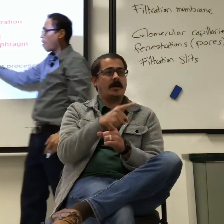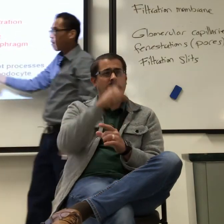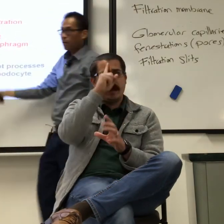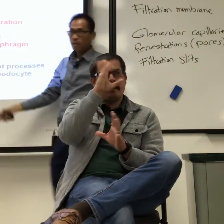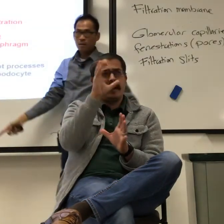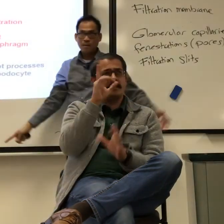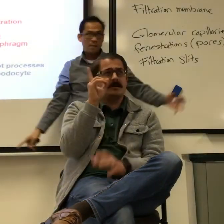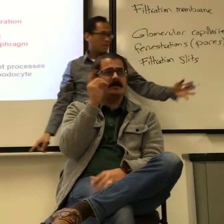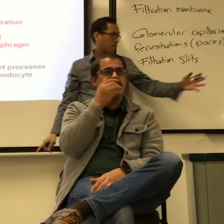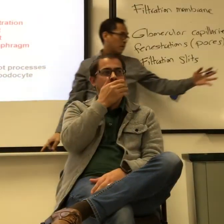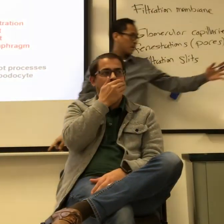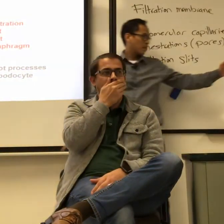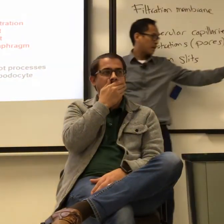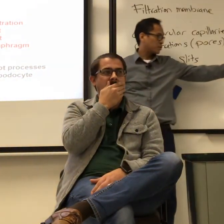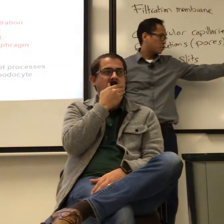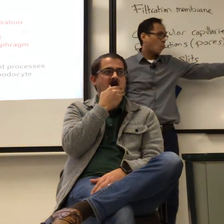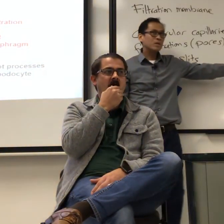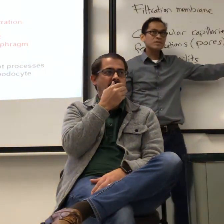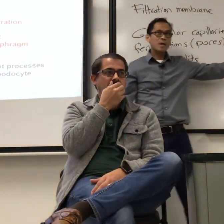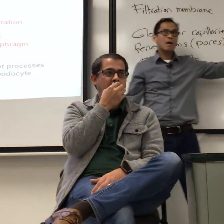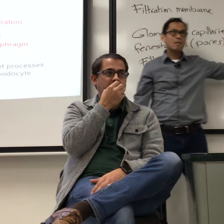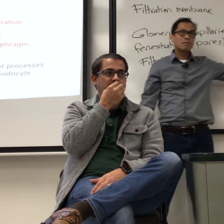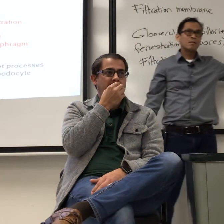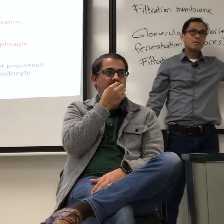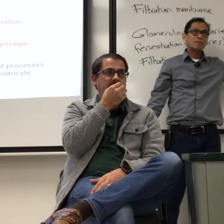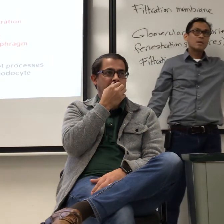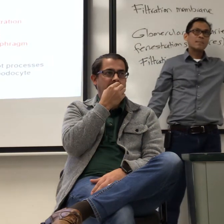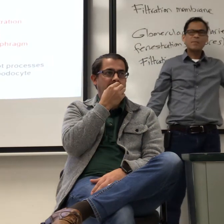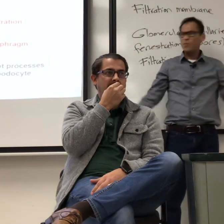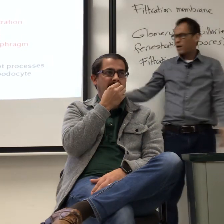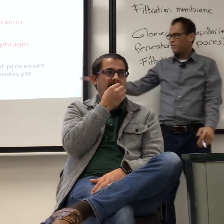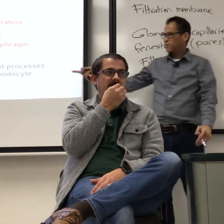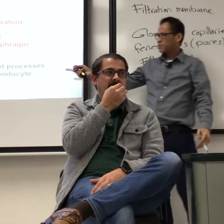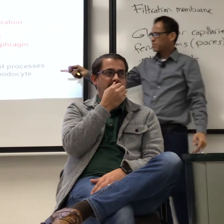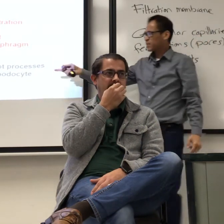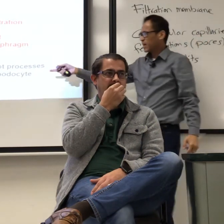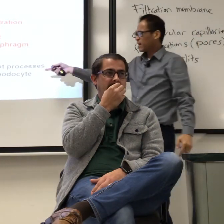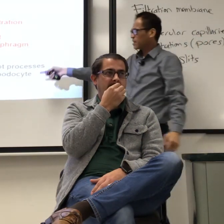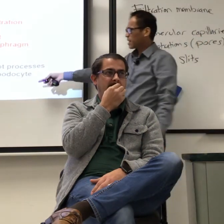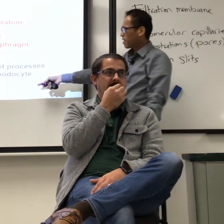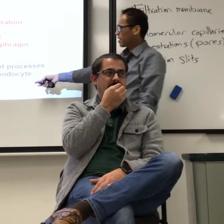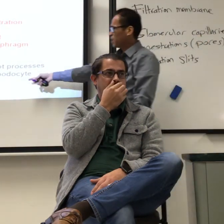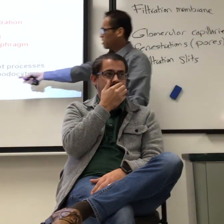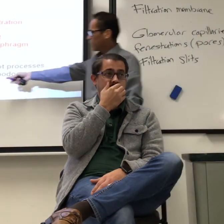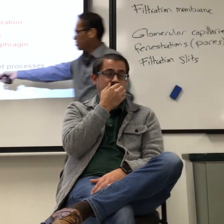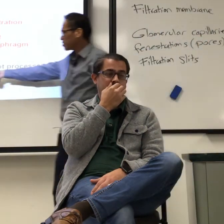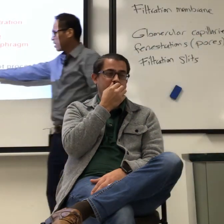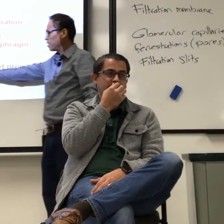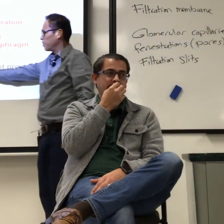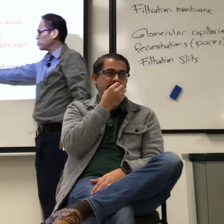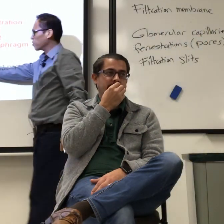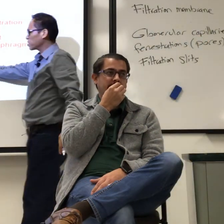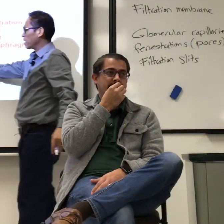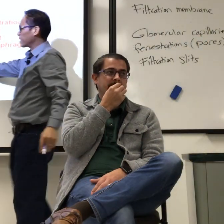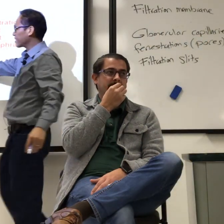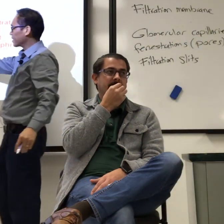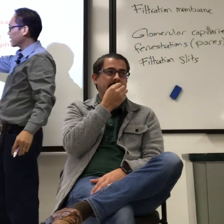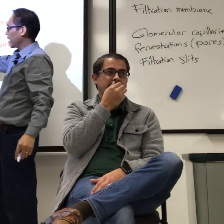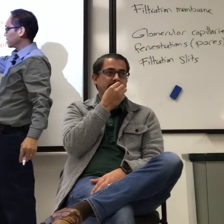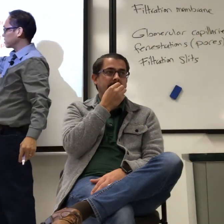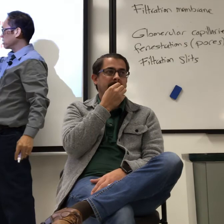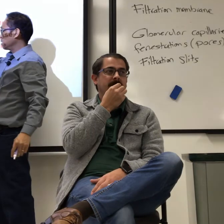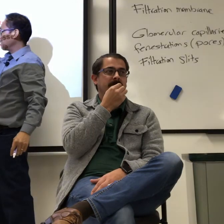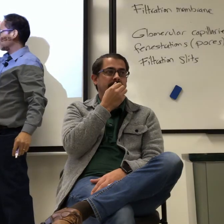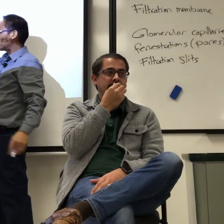are all like just one cell. Remember when I first studied this, I thought each of these was an individual cell. That's not